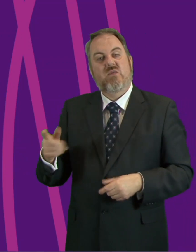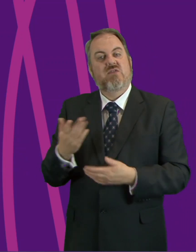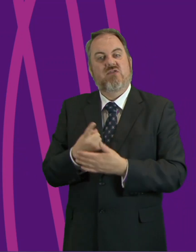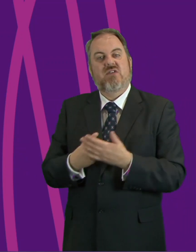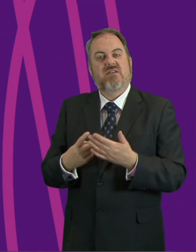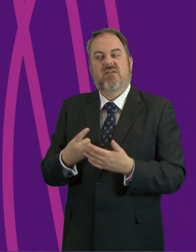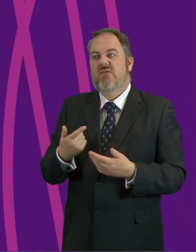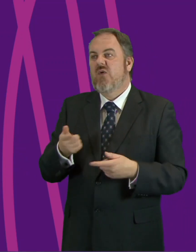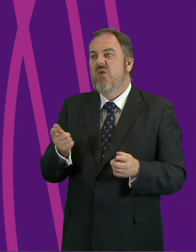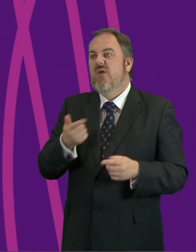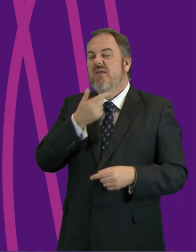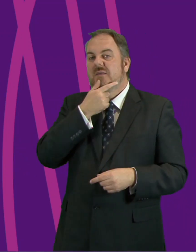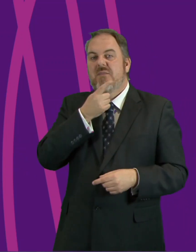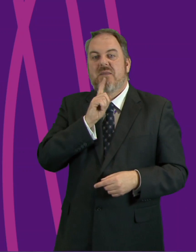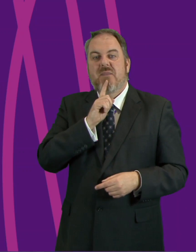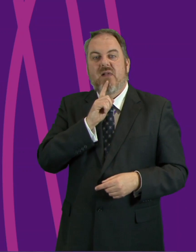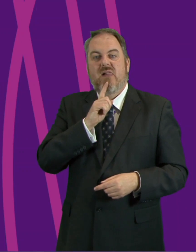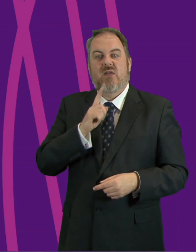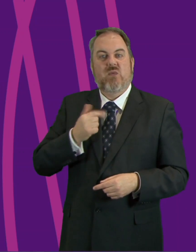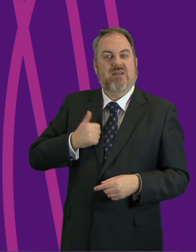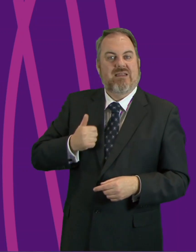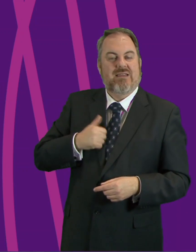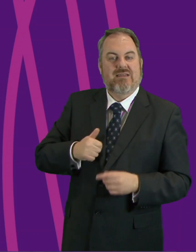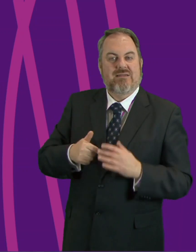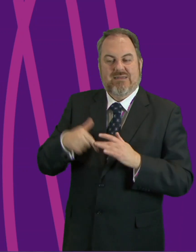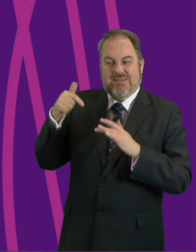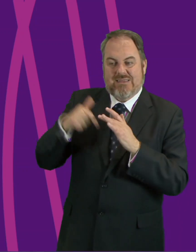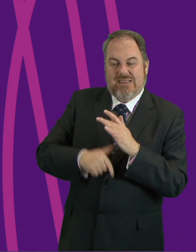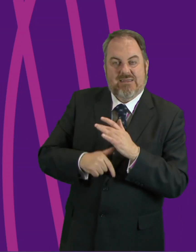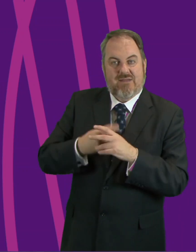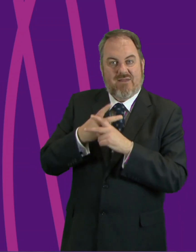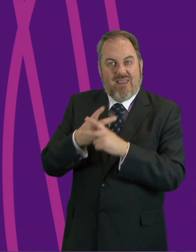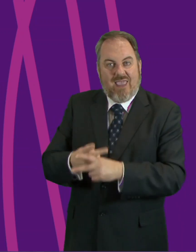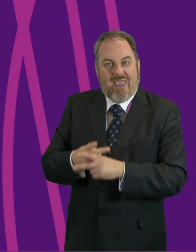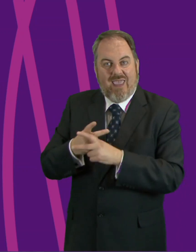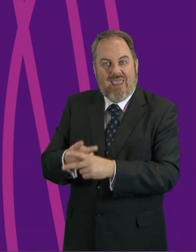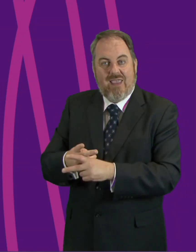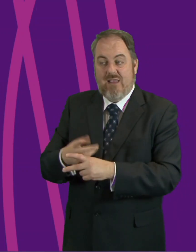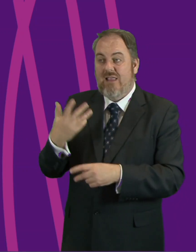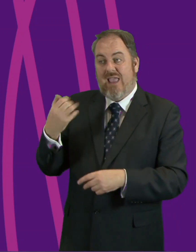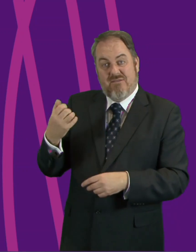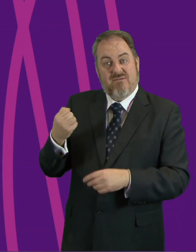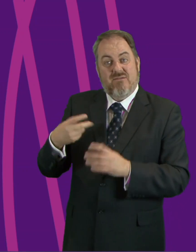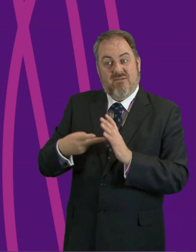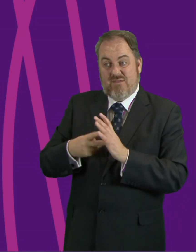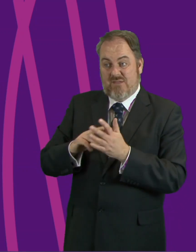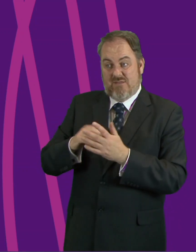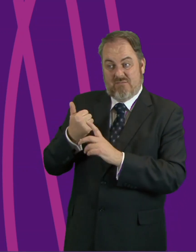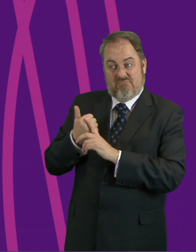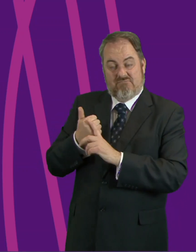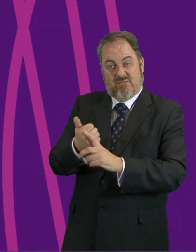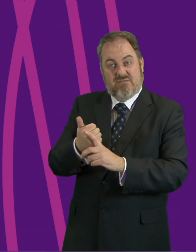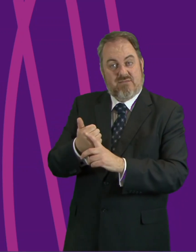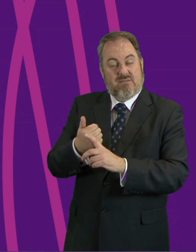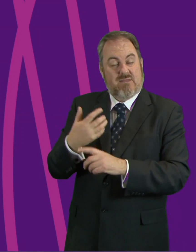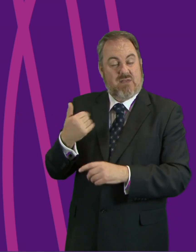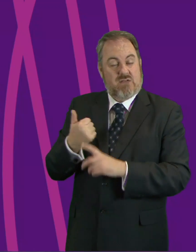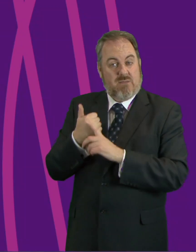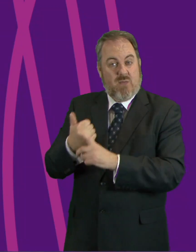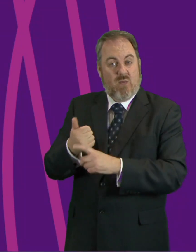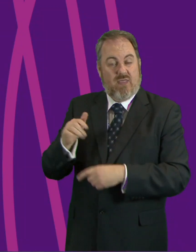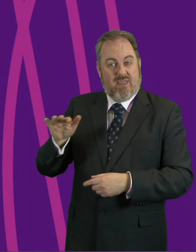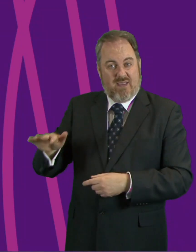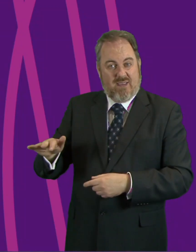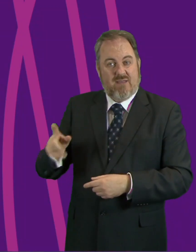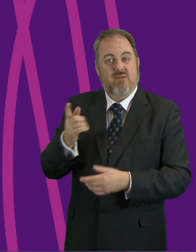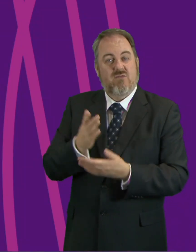patient would go immediately for intensive care, although it does have ICU facilities to cover the eventuality of patients deteriorating. So we have to